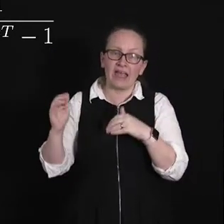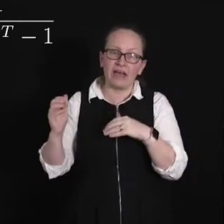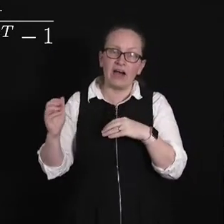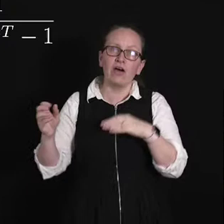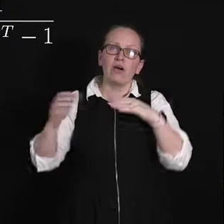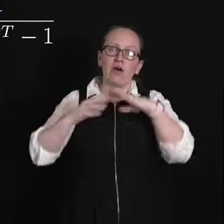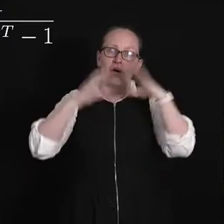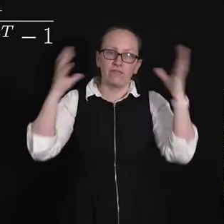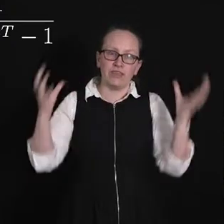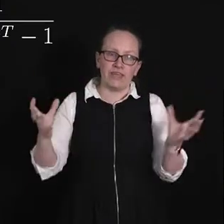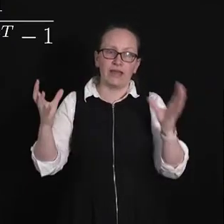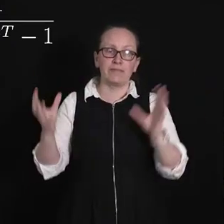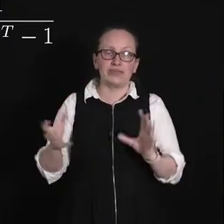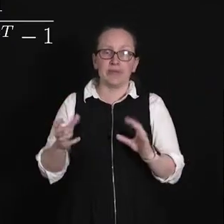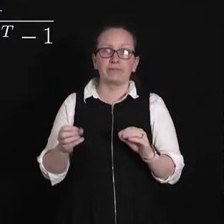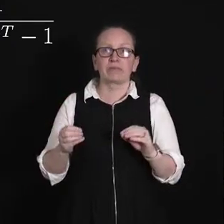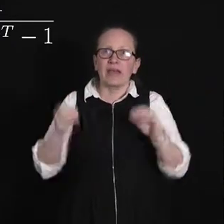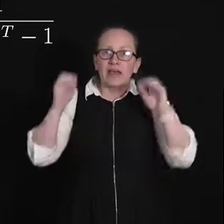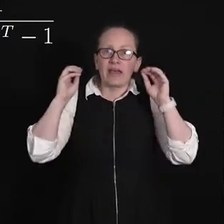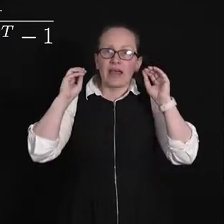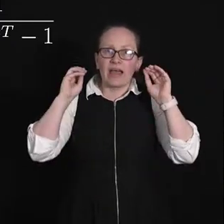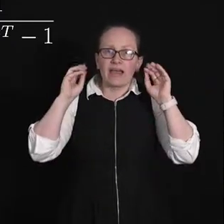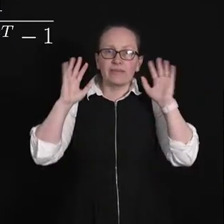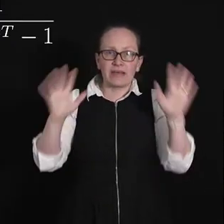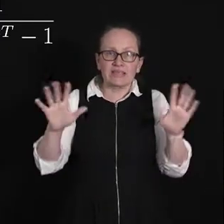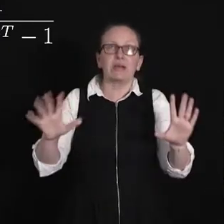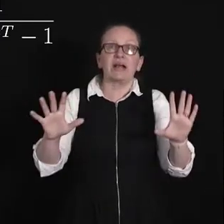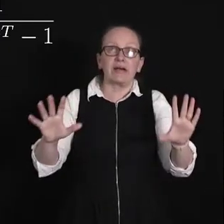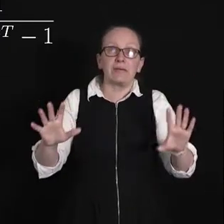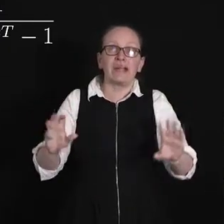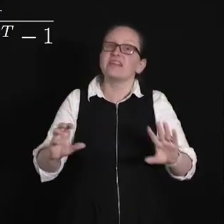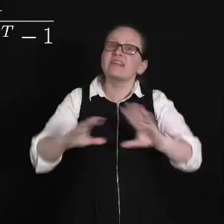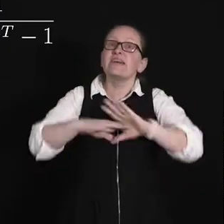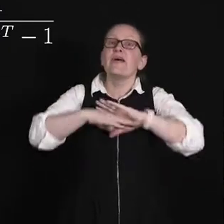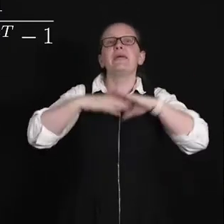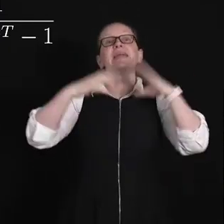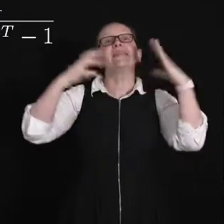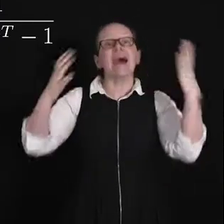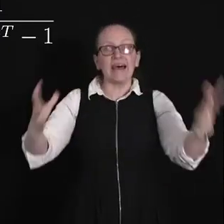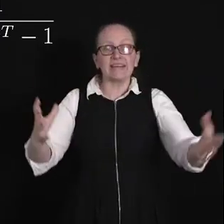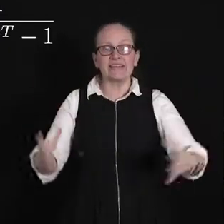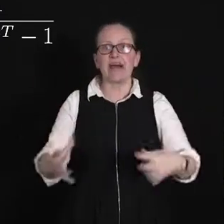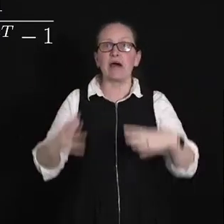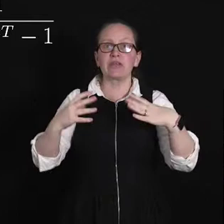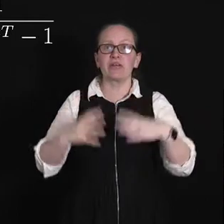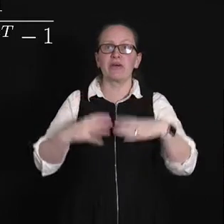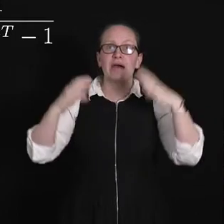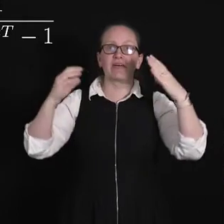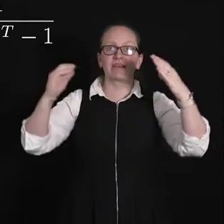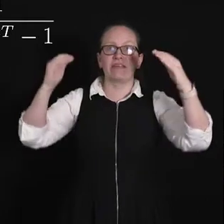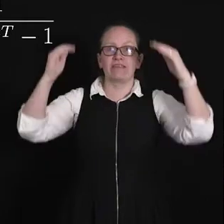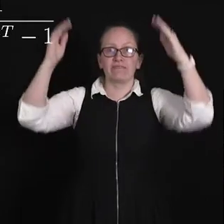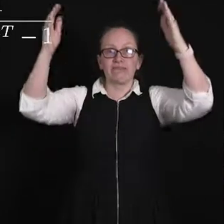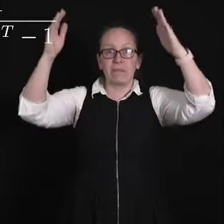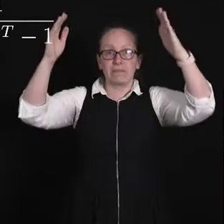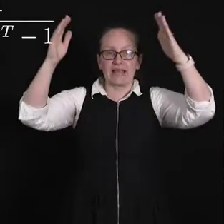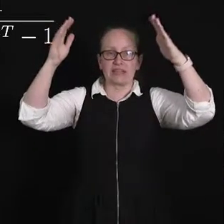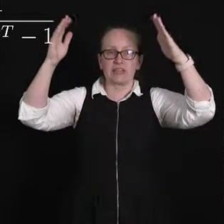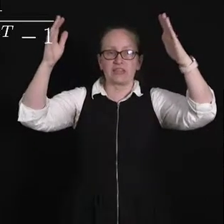area of the emitter. The math is quite complicated, but that is how we go about getting from Planck's